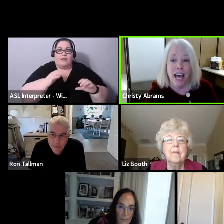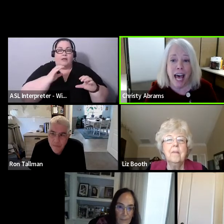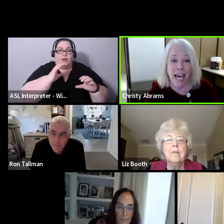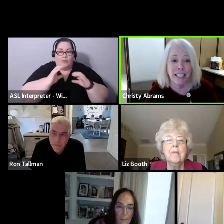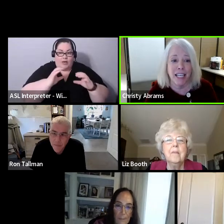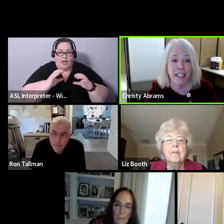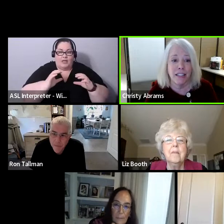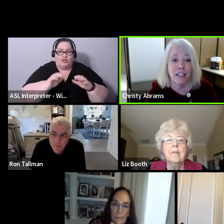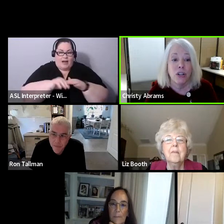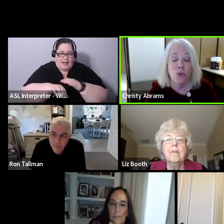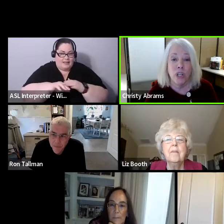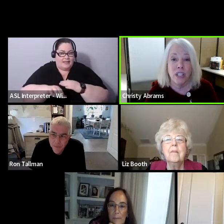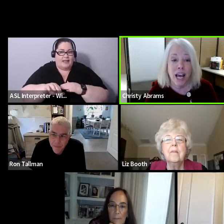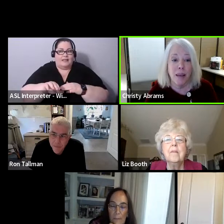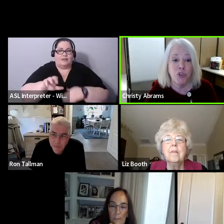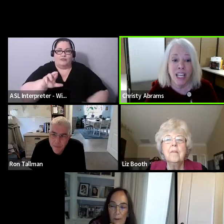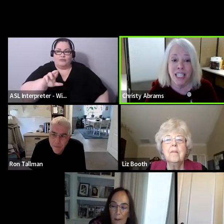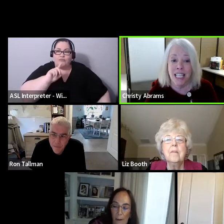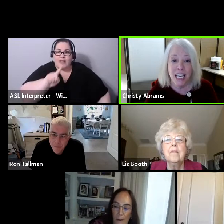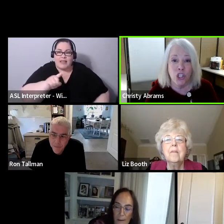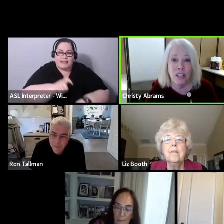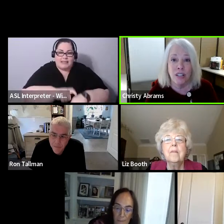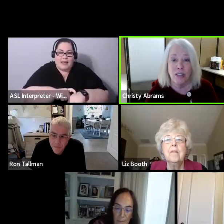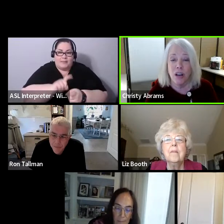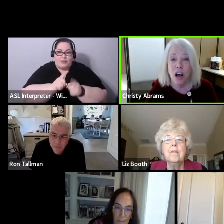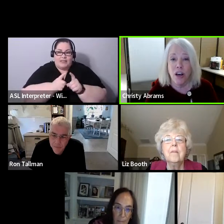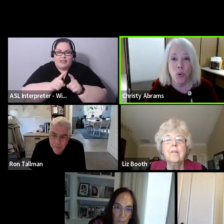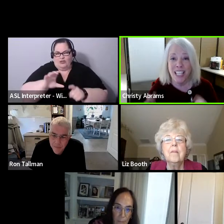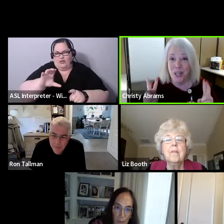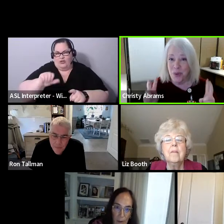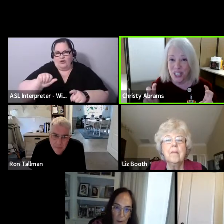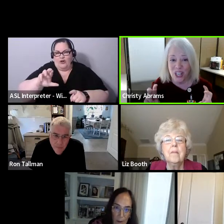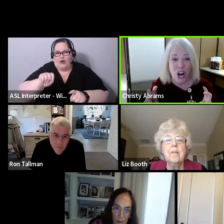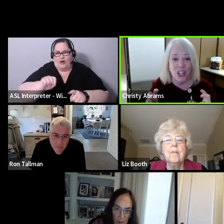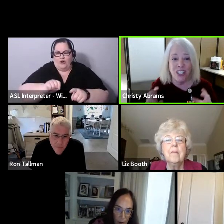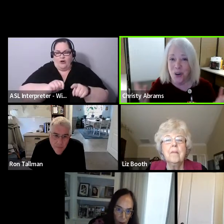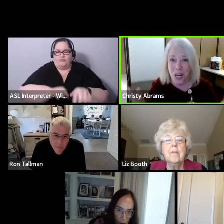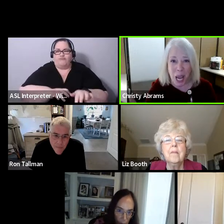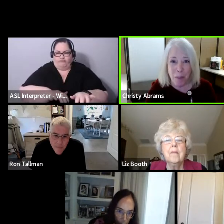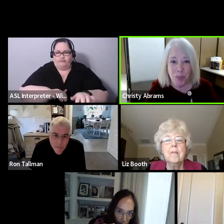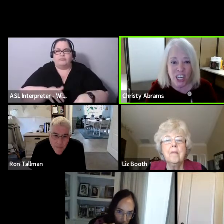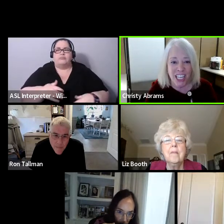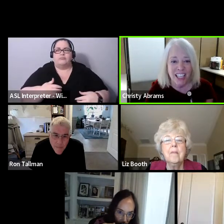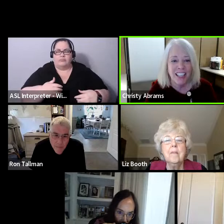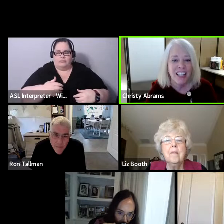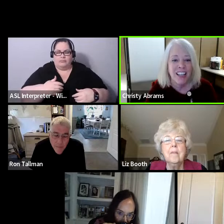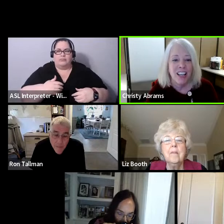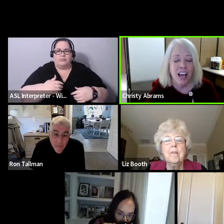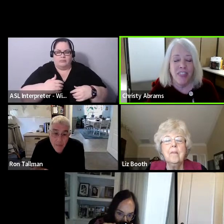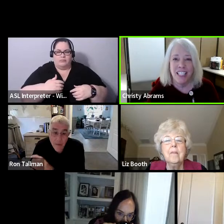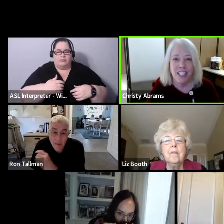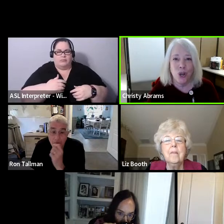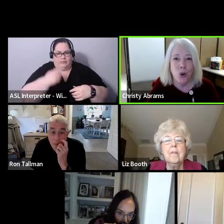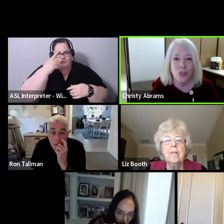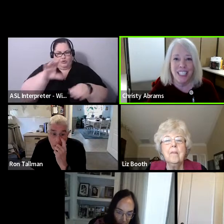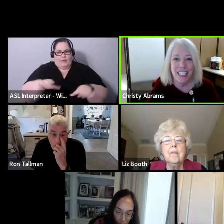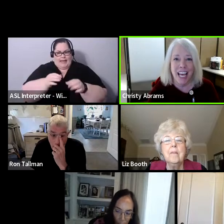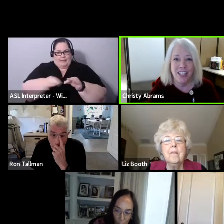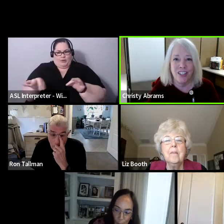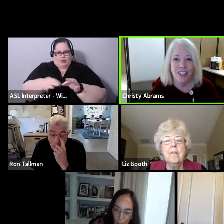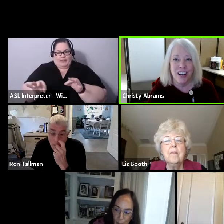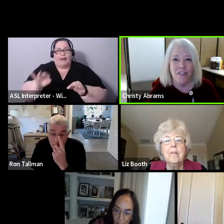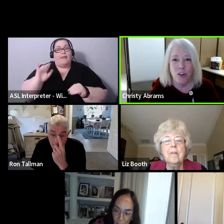communication, access, real-time translation, otherwise known as CART or captioning. And this is the